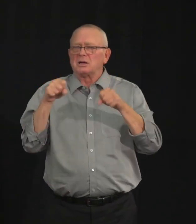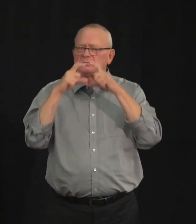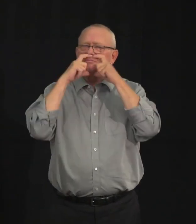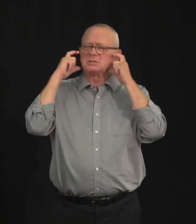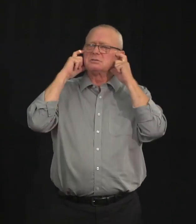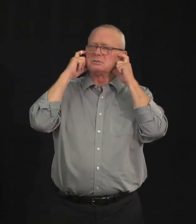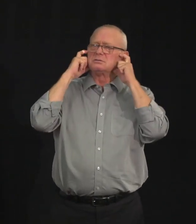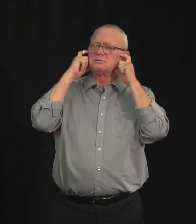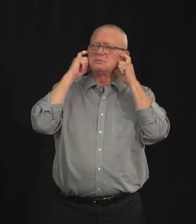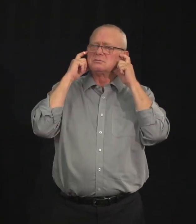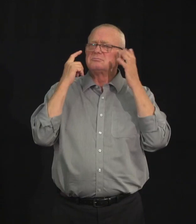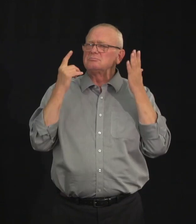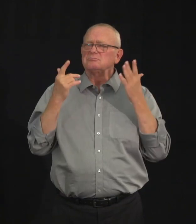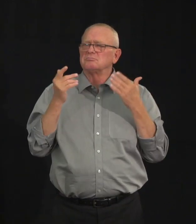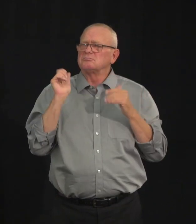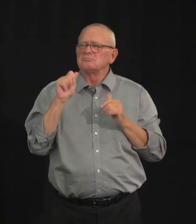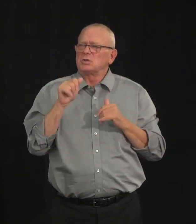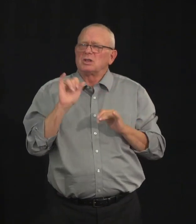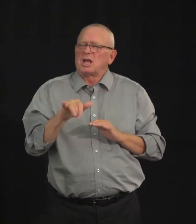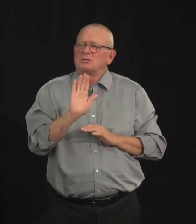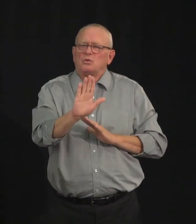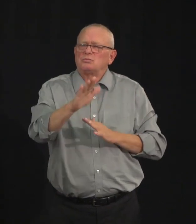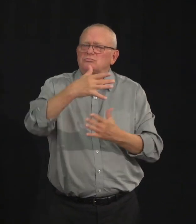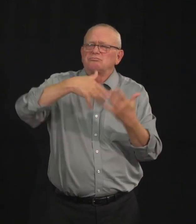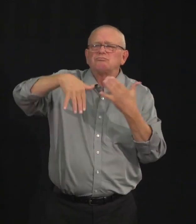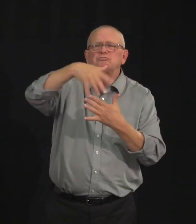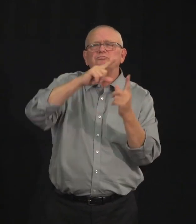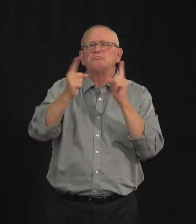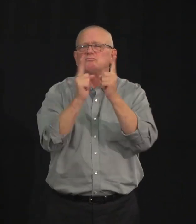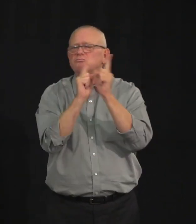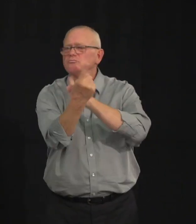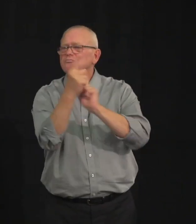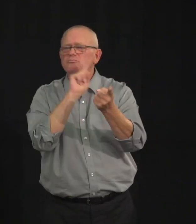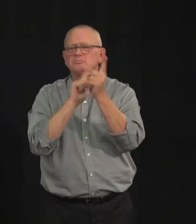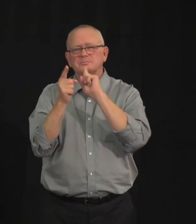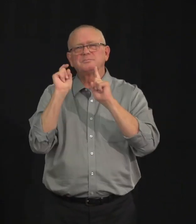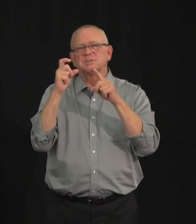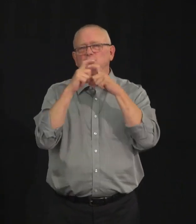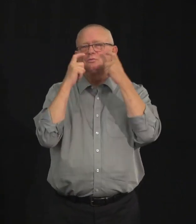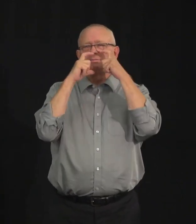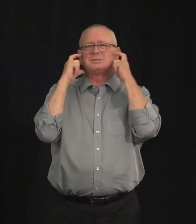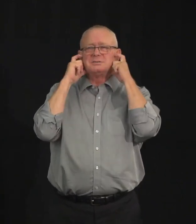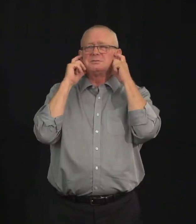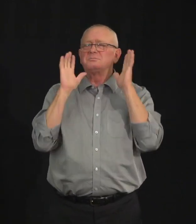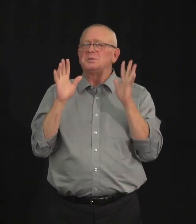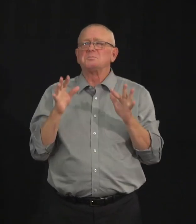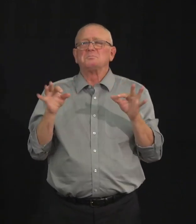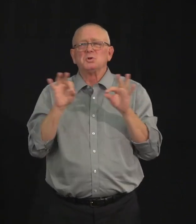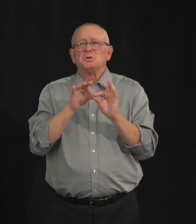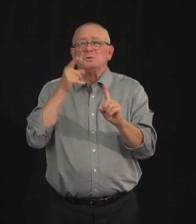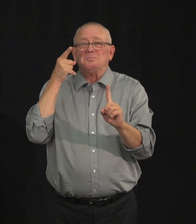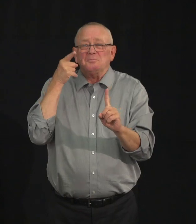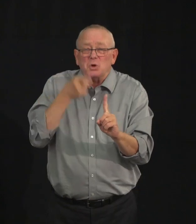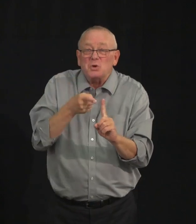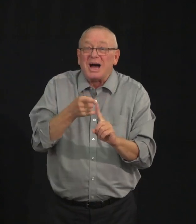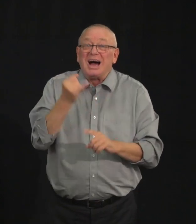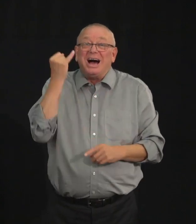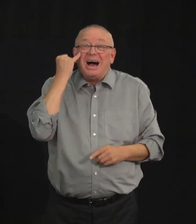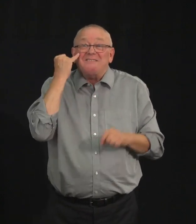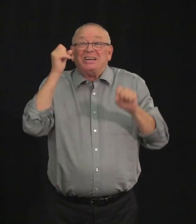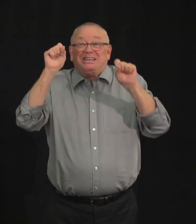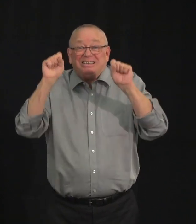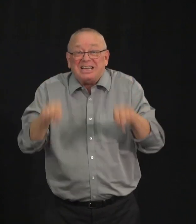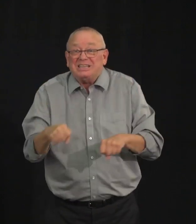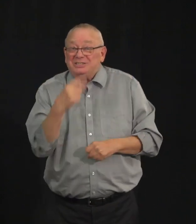the duration of the activity. The intention is to allow students a break from mask wearing in the classroom when